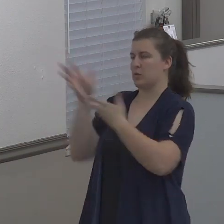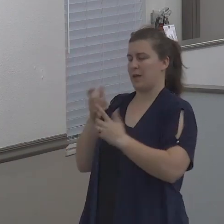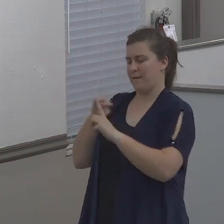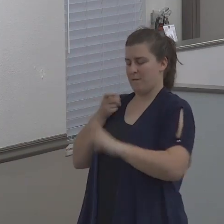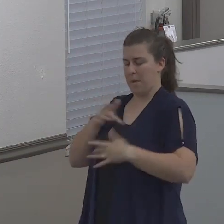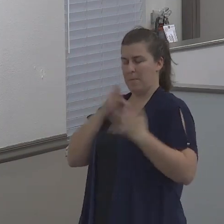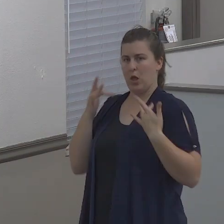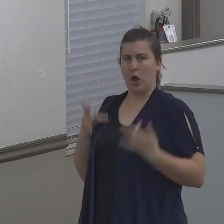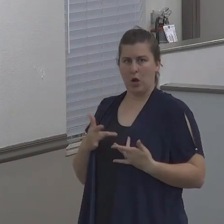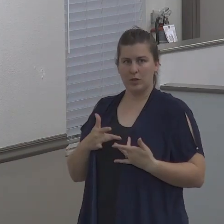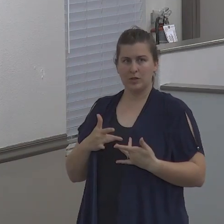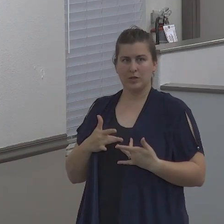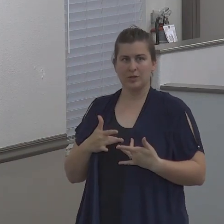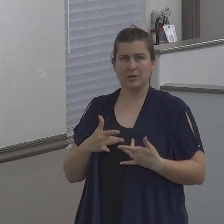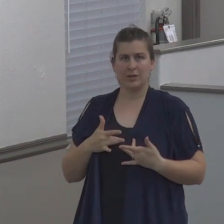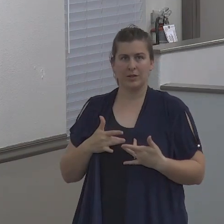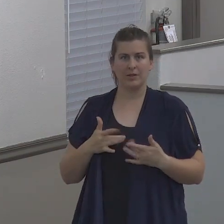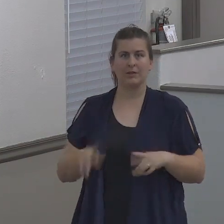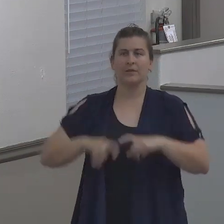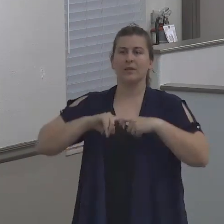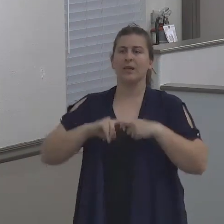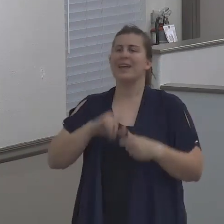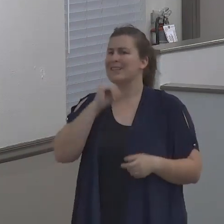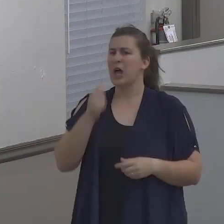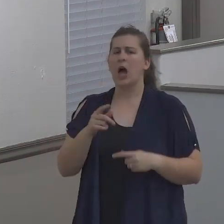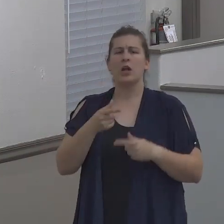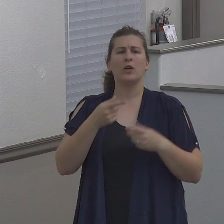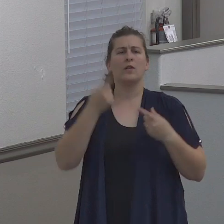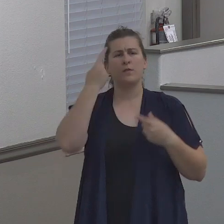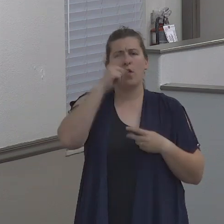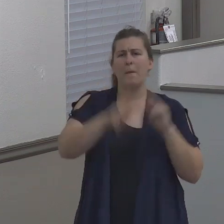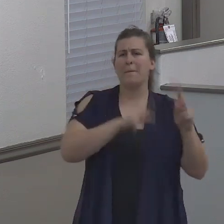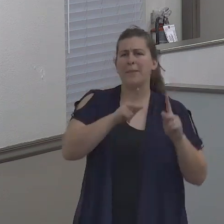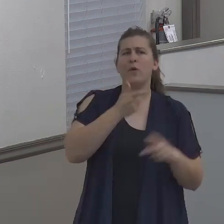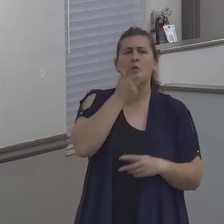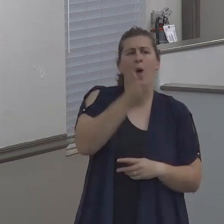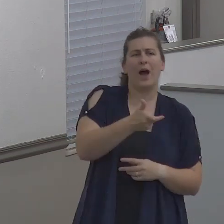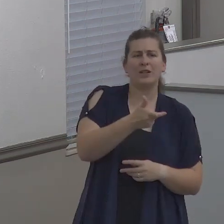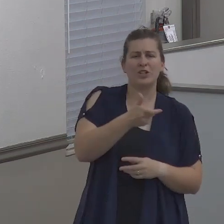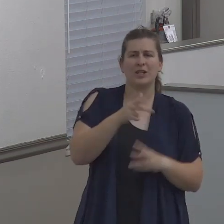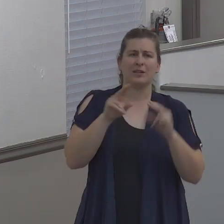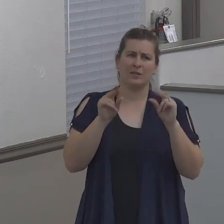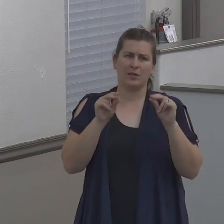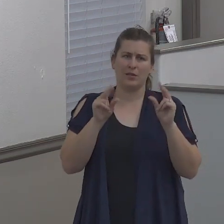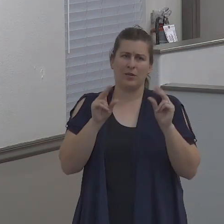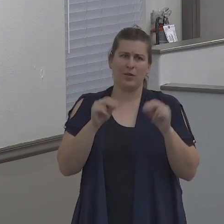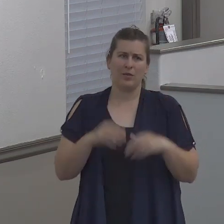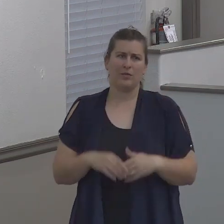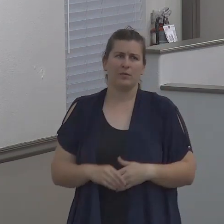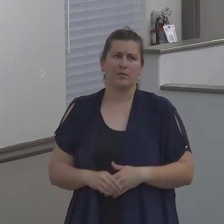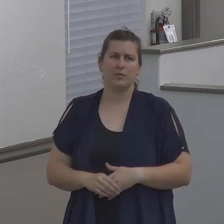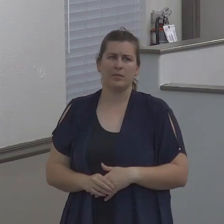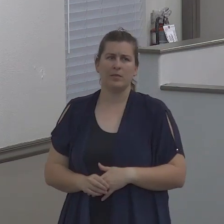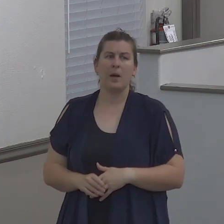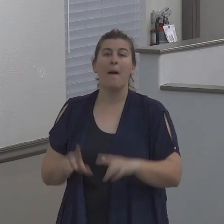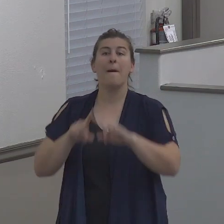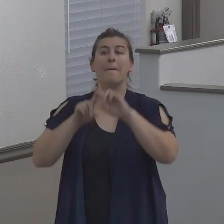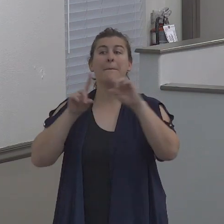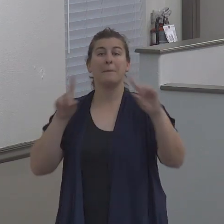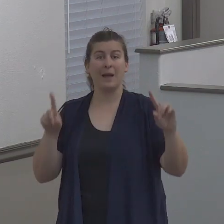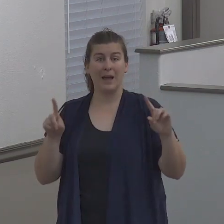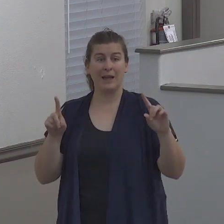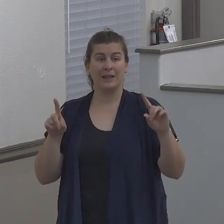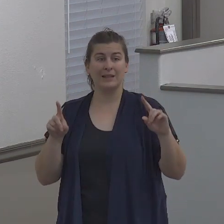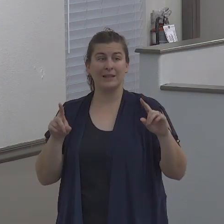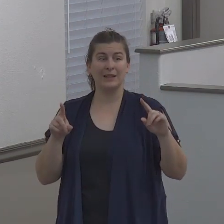God from the heart. It's not doing something for the Lord when somebody is watching. It's not doing